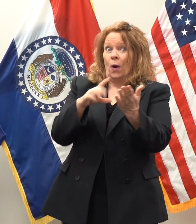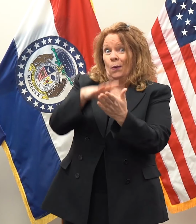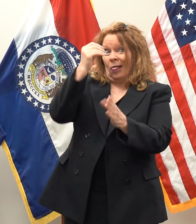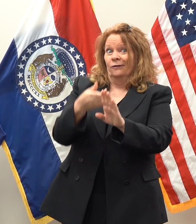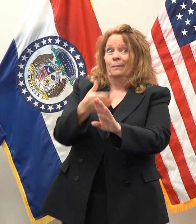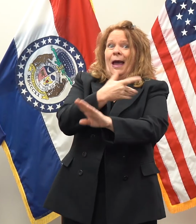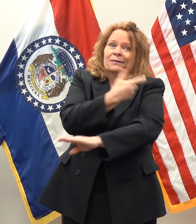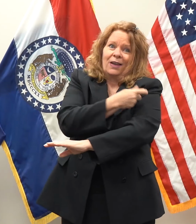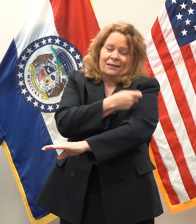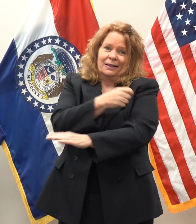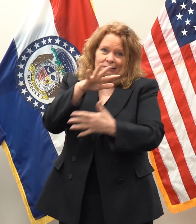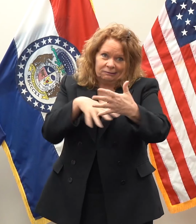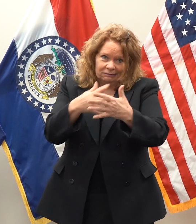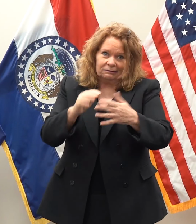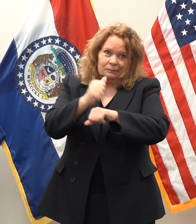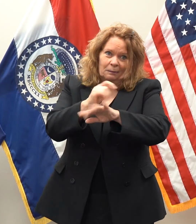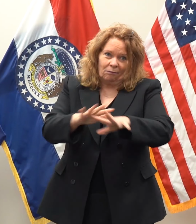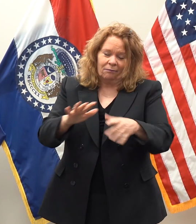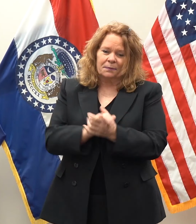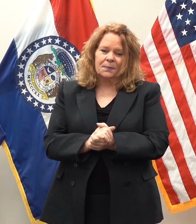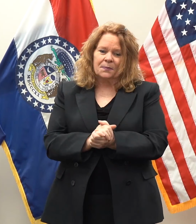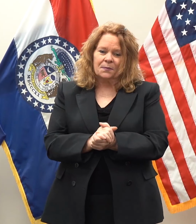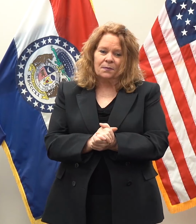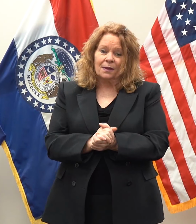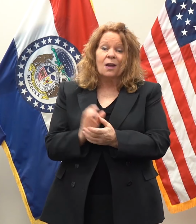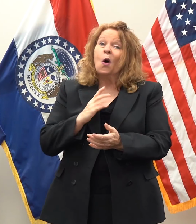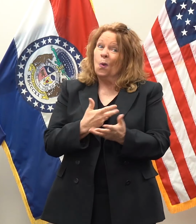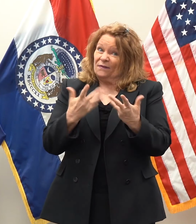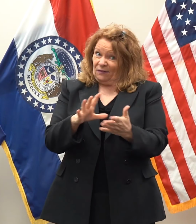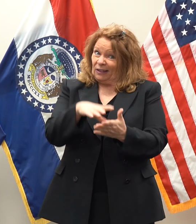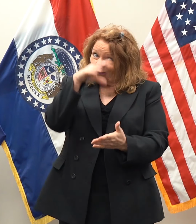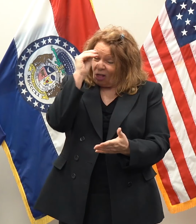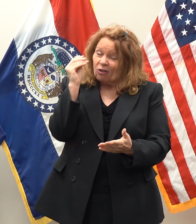past vaccination efforts? And I think we've learned that it